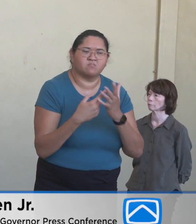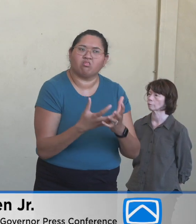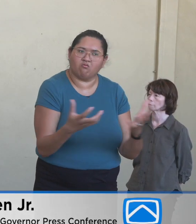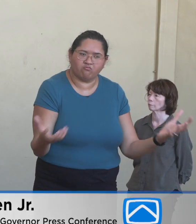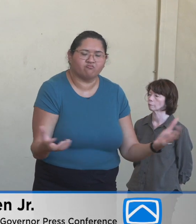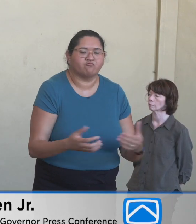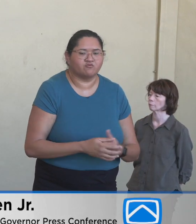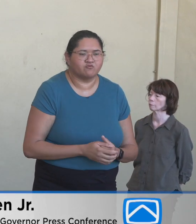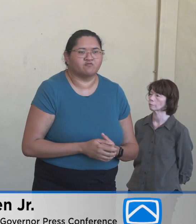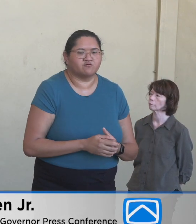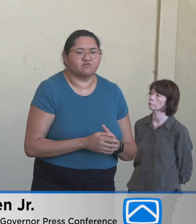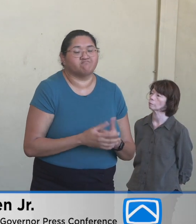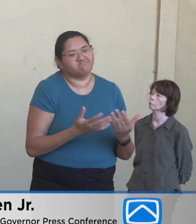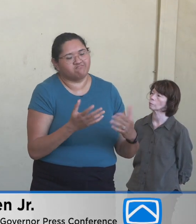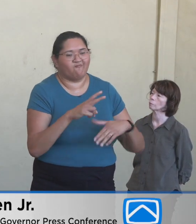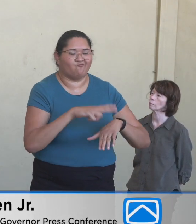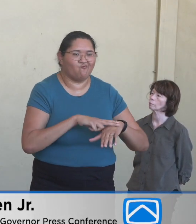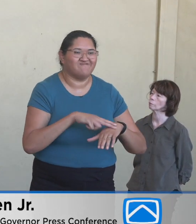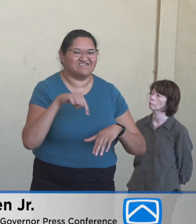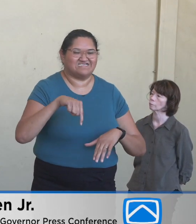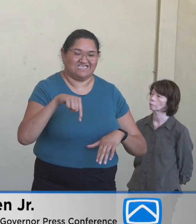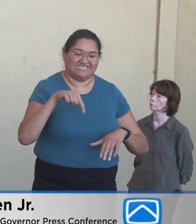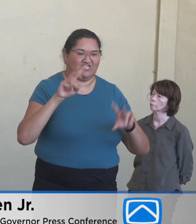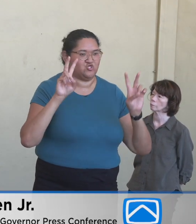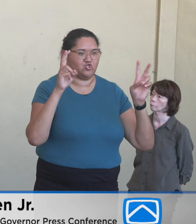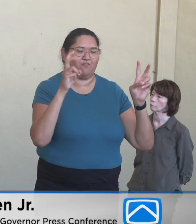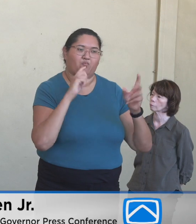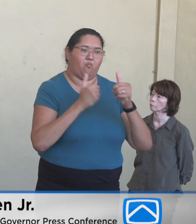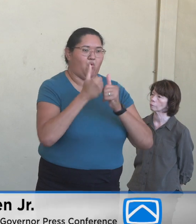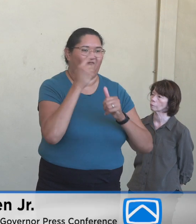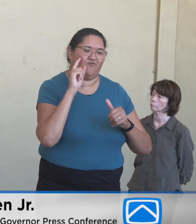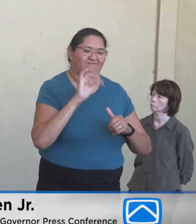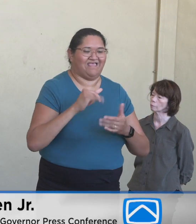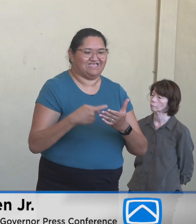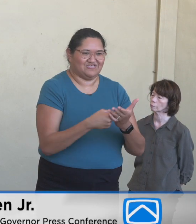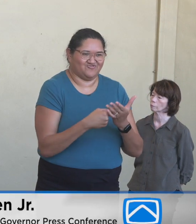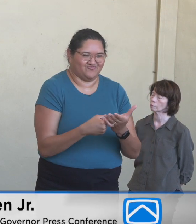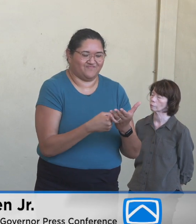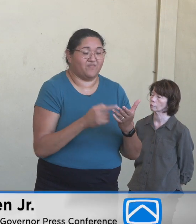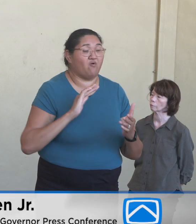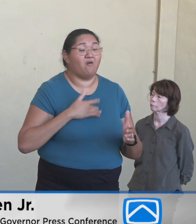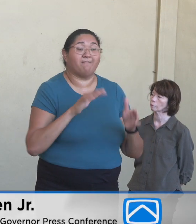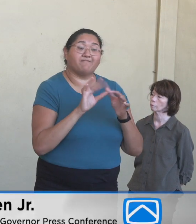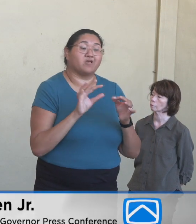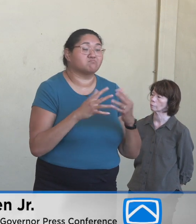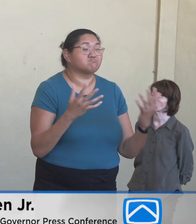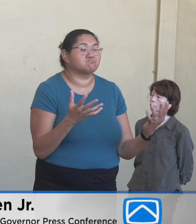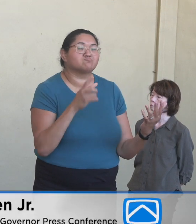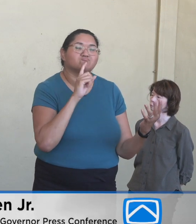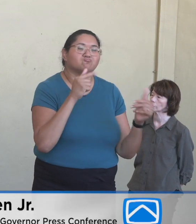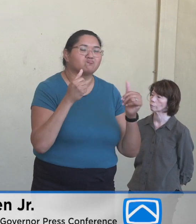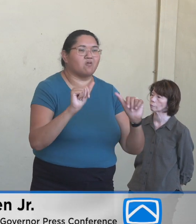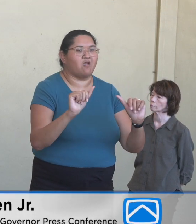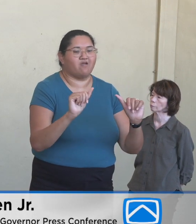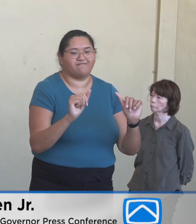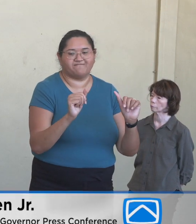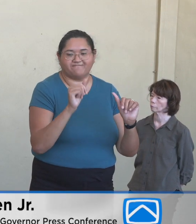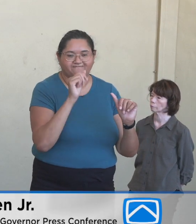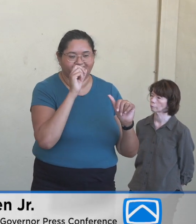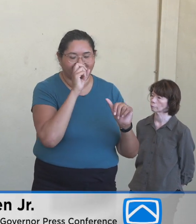things. Of course, this has been the topic of discussion. Our message was to try to